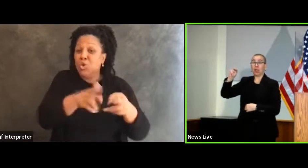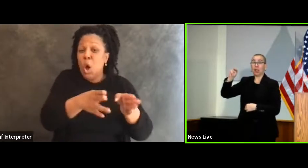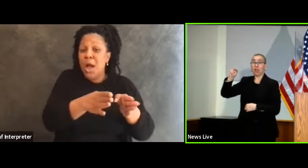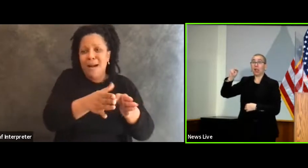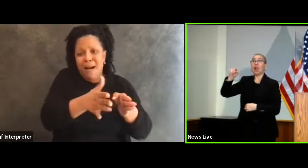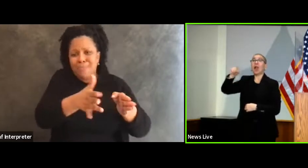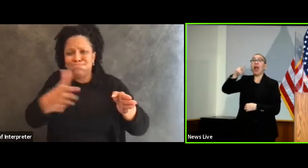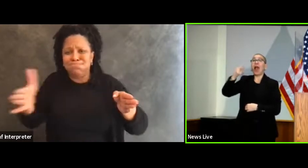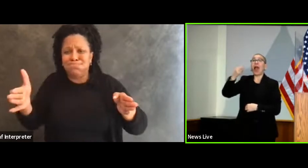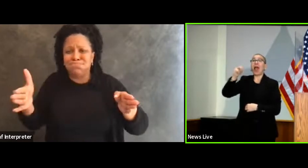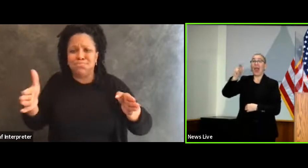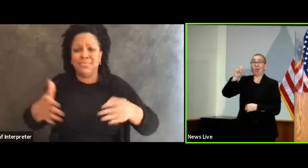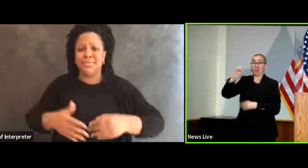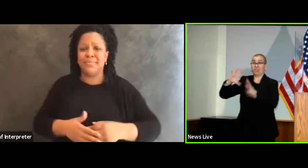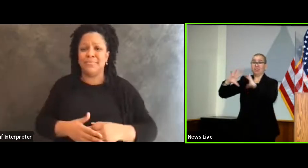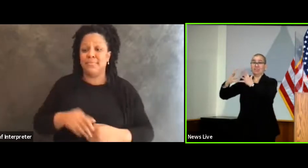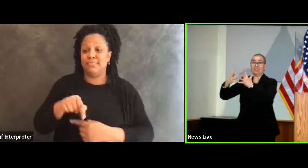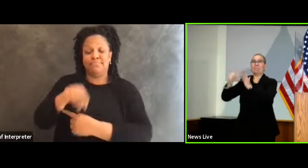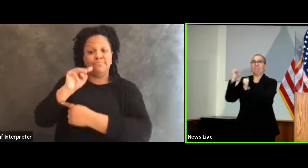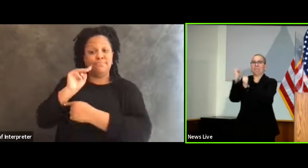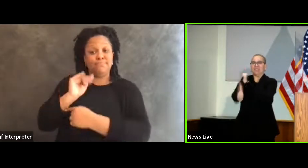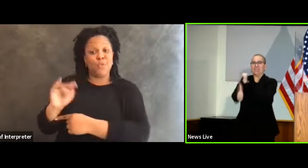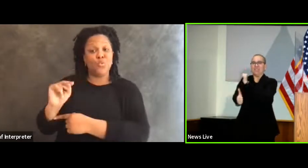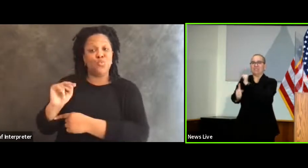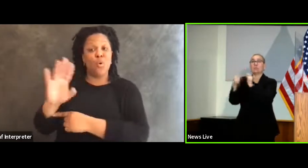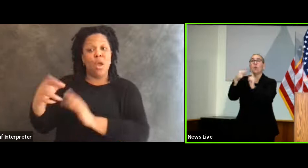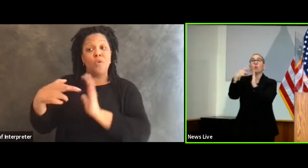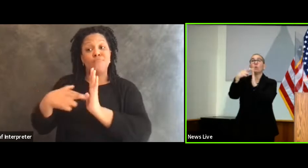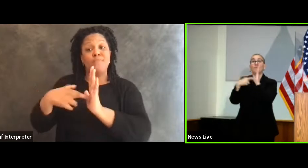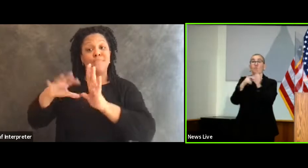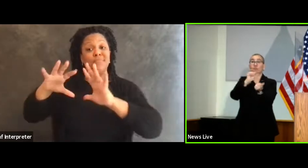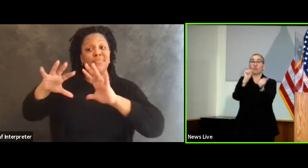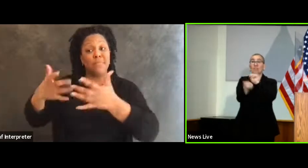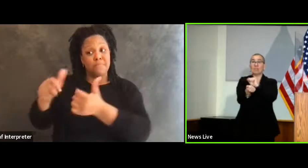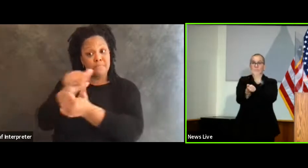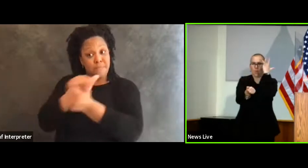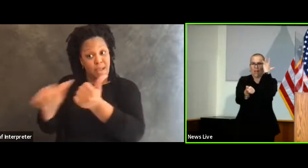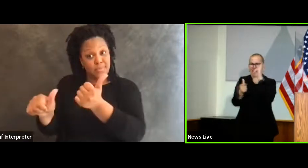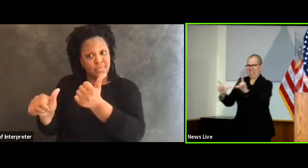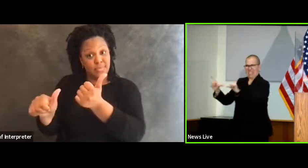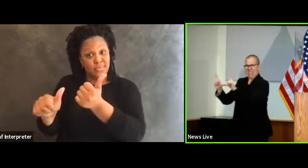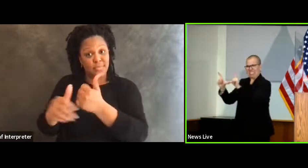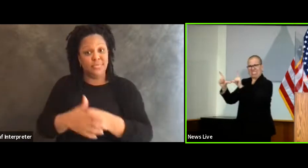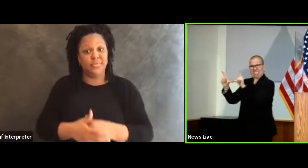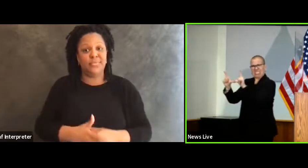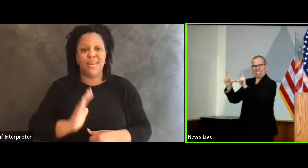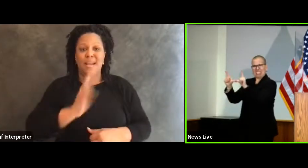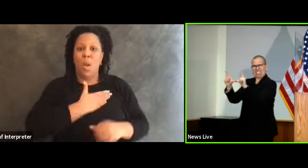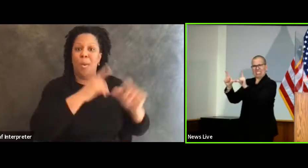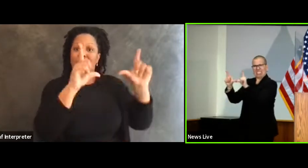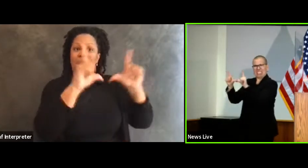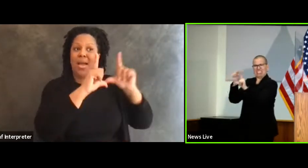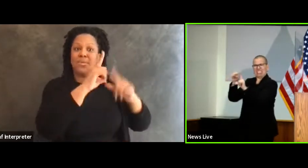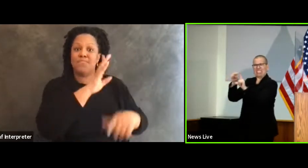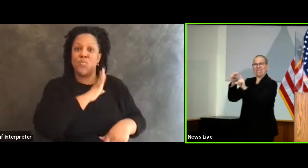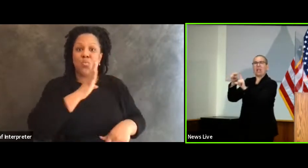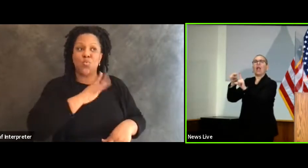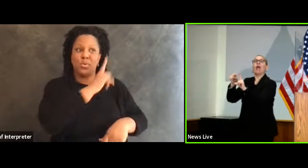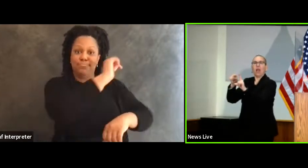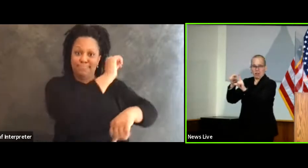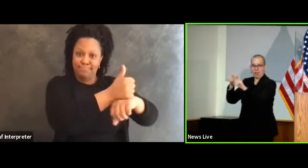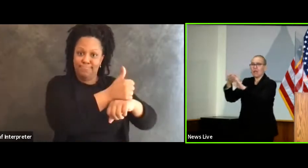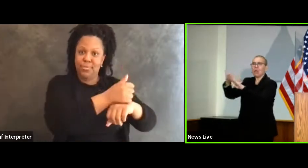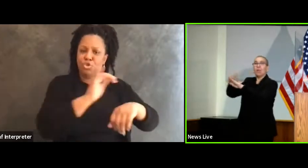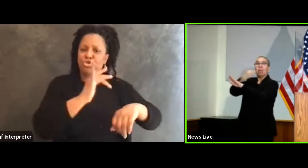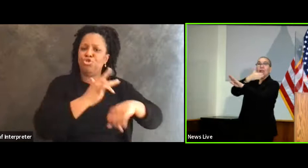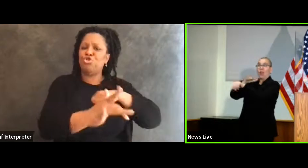passed regulatory reform to have our licensing board develop an early warning system, the